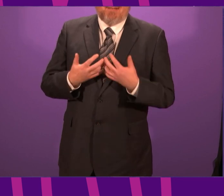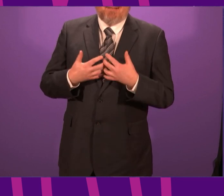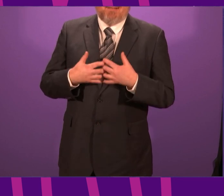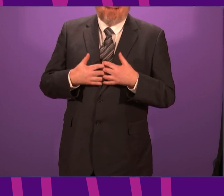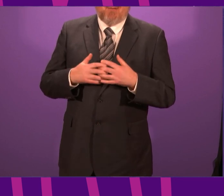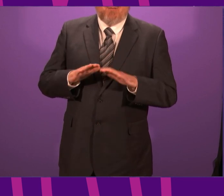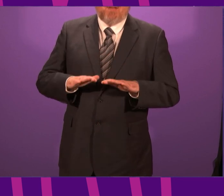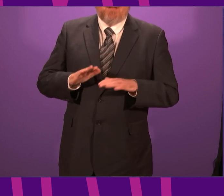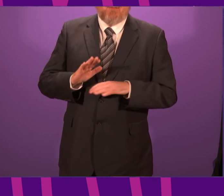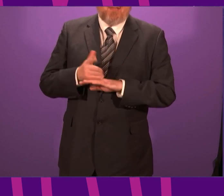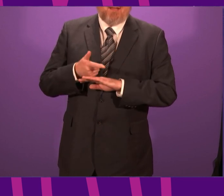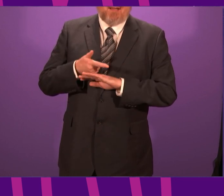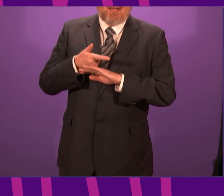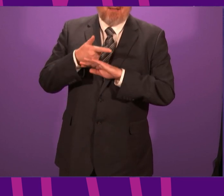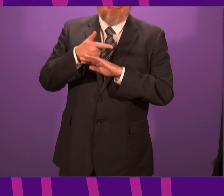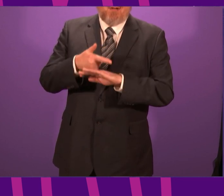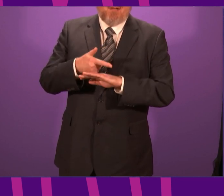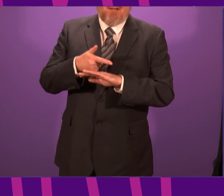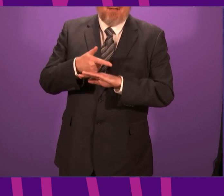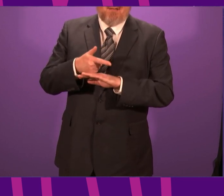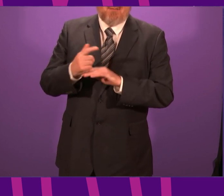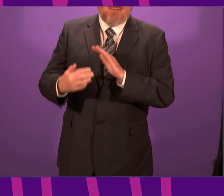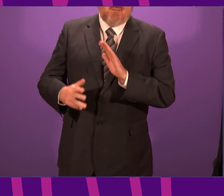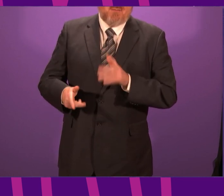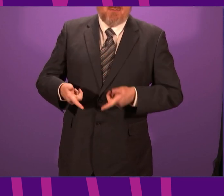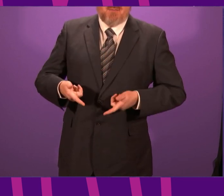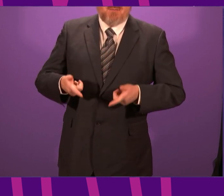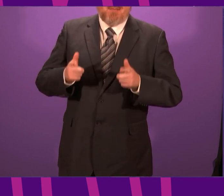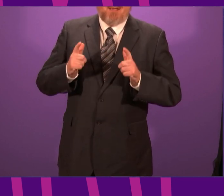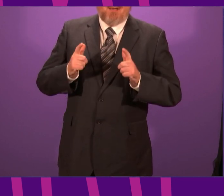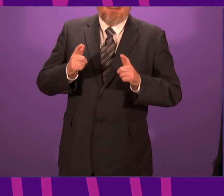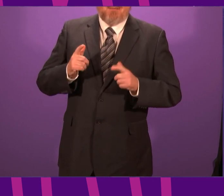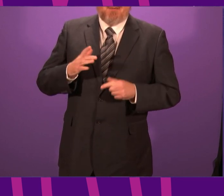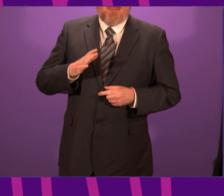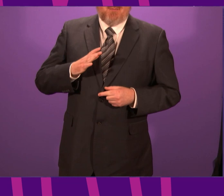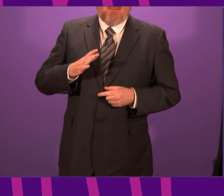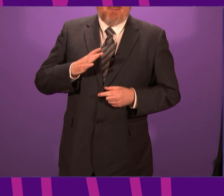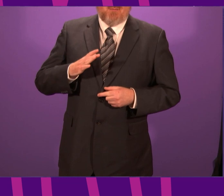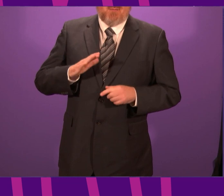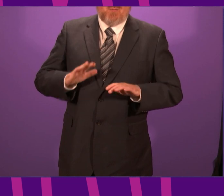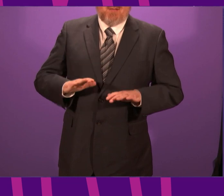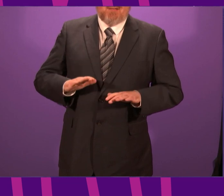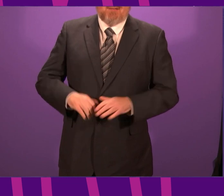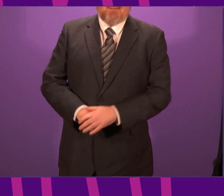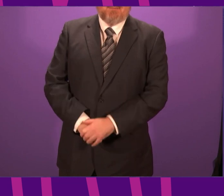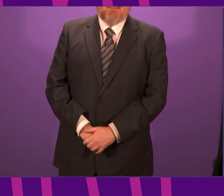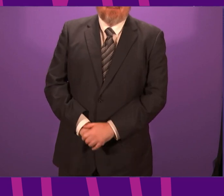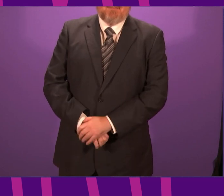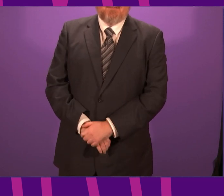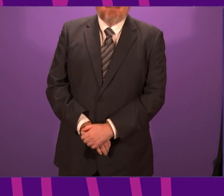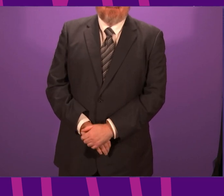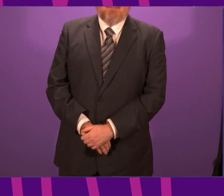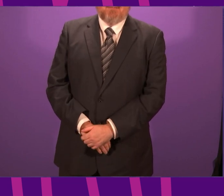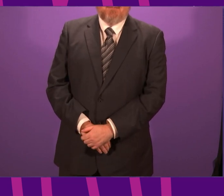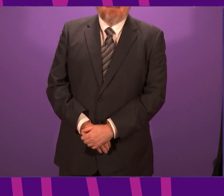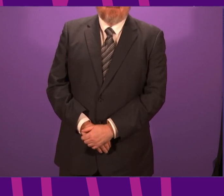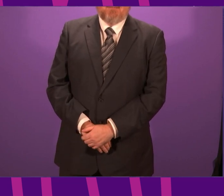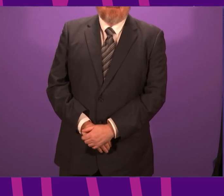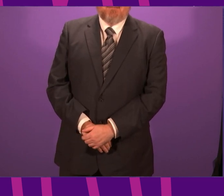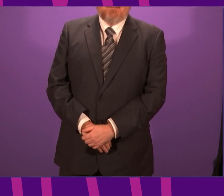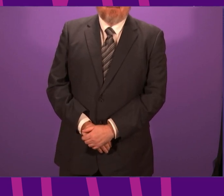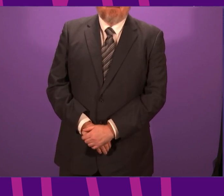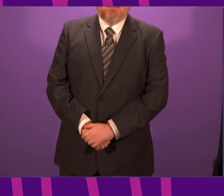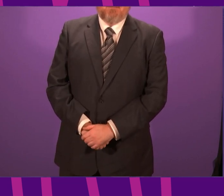do. I think, however, to help maintain that unified approach, it is important that communication between the Scottish Government and this